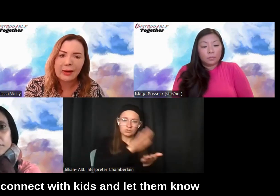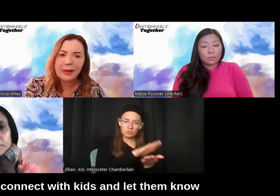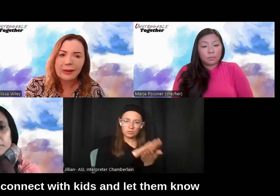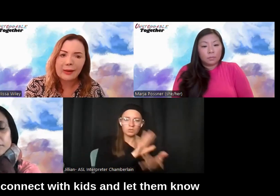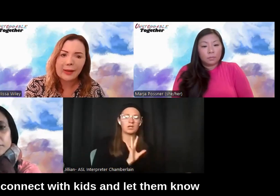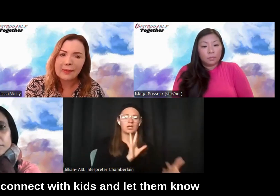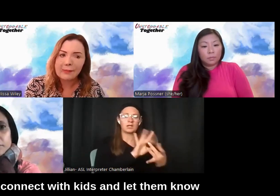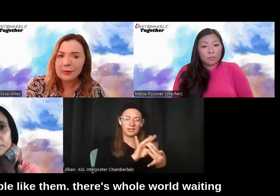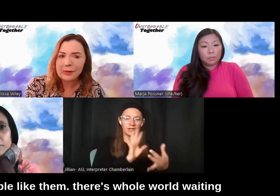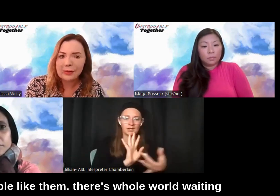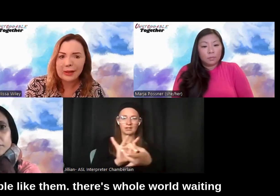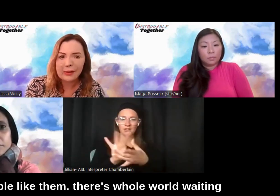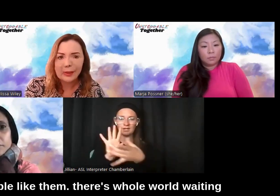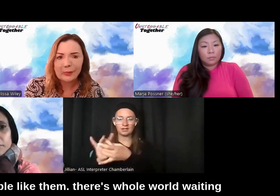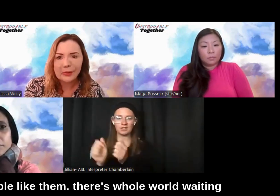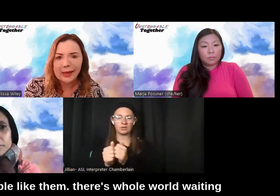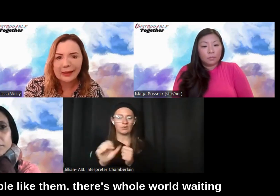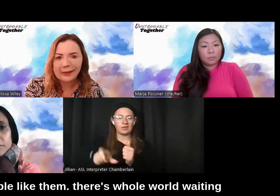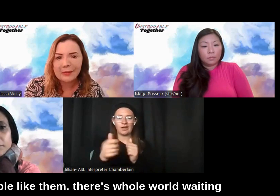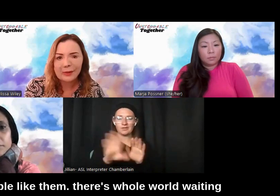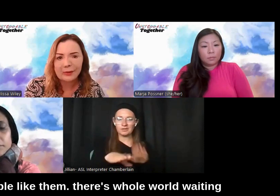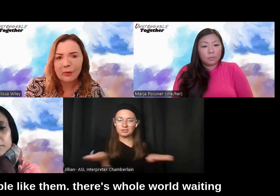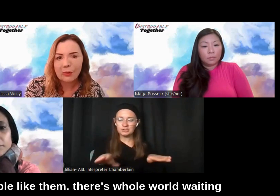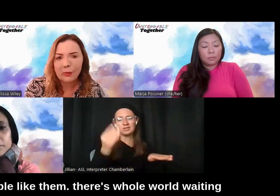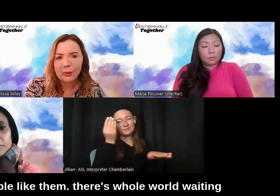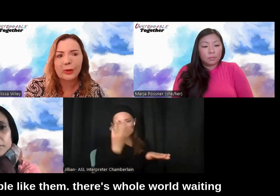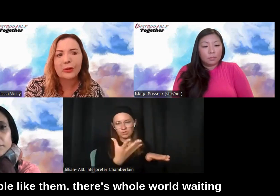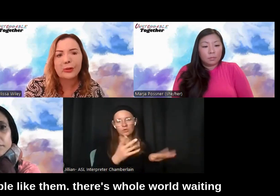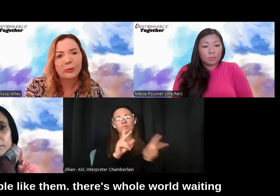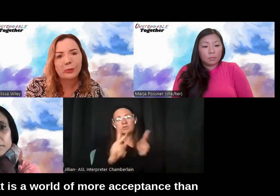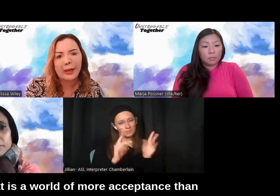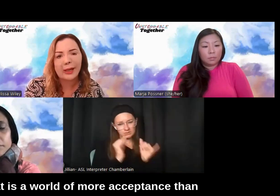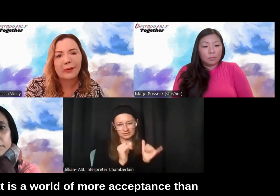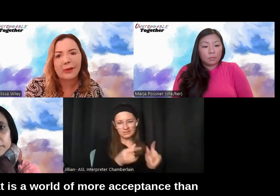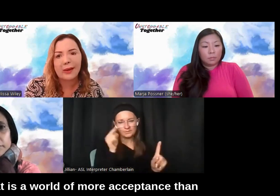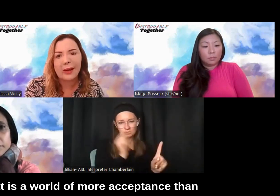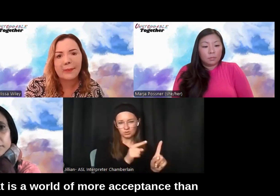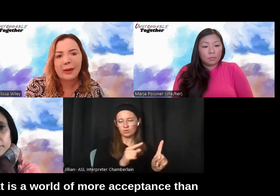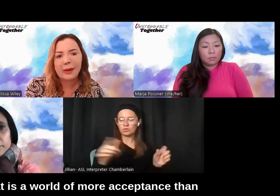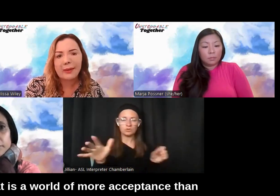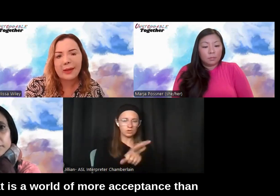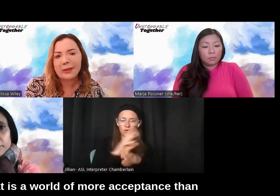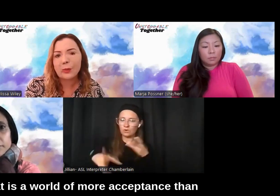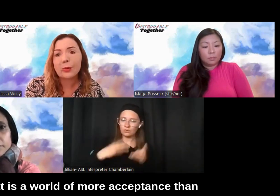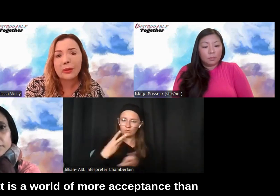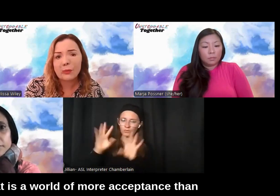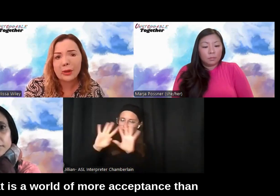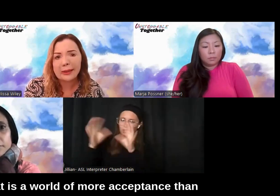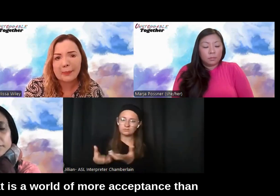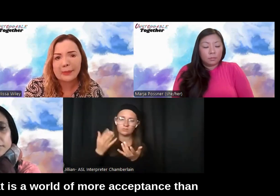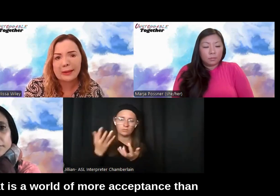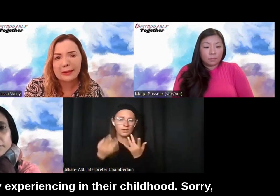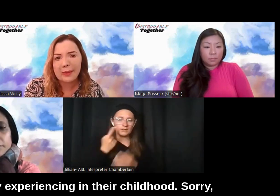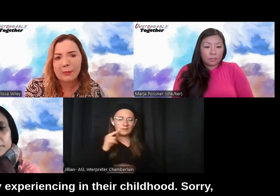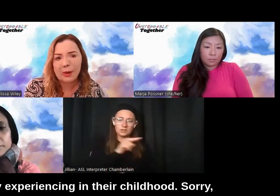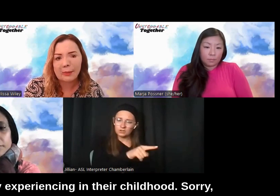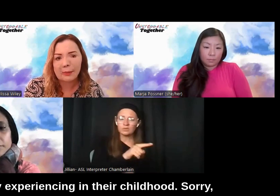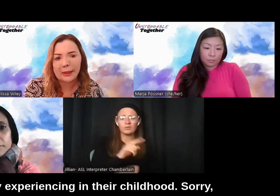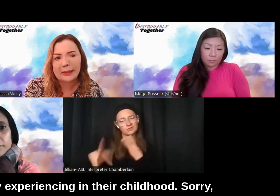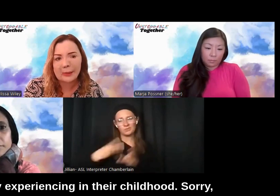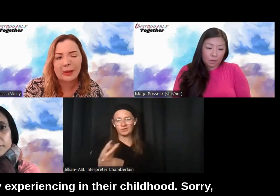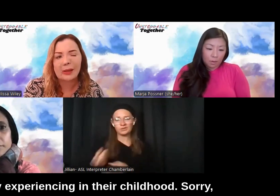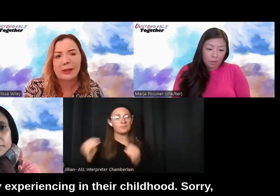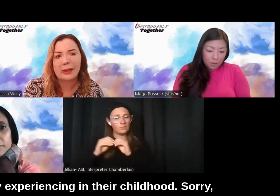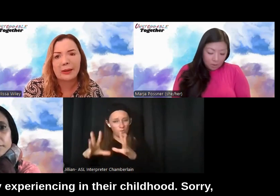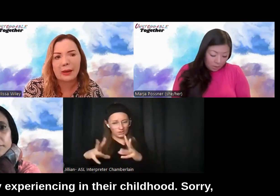and let them know there's other people like them and there's a whole world waiting for them. That is a world of more acceptance than they're